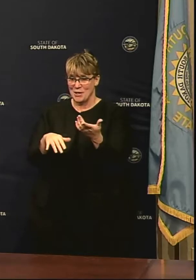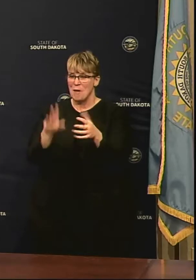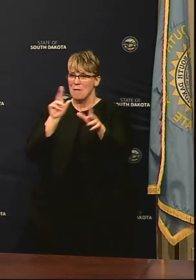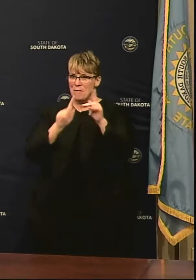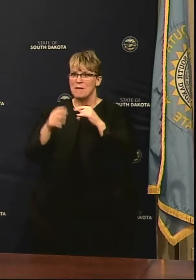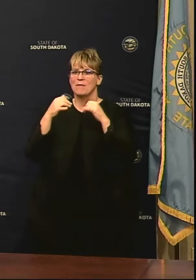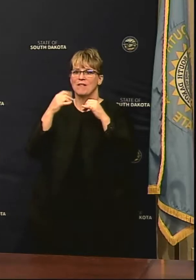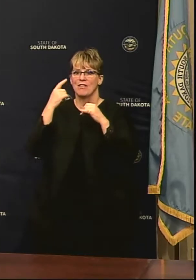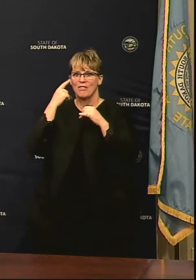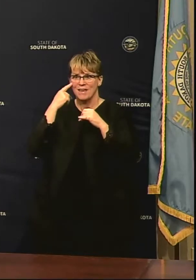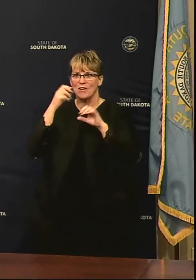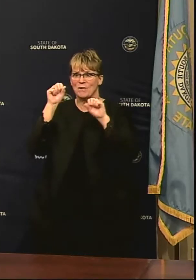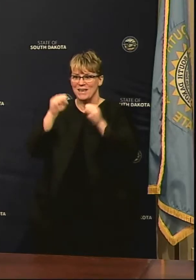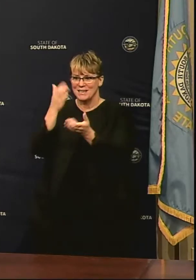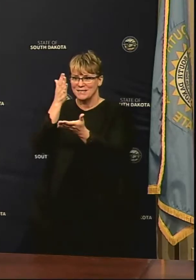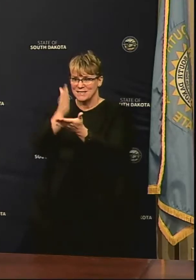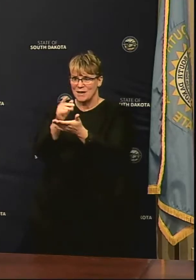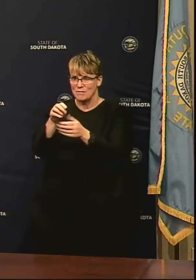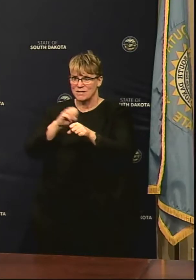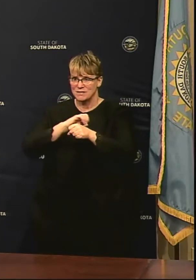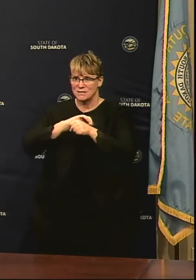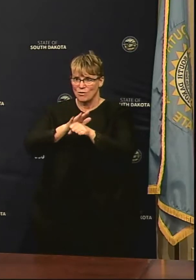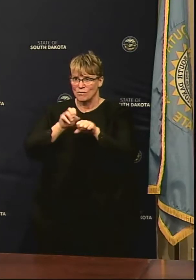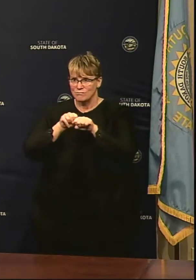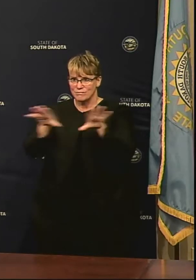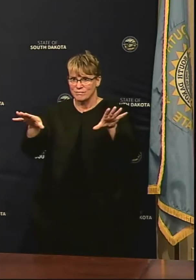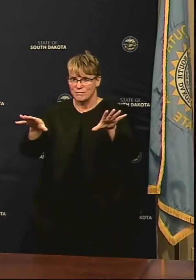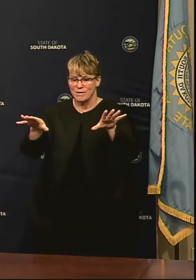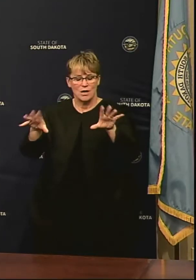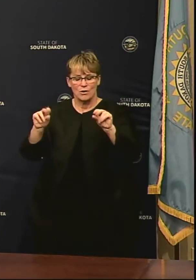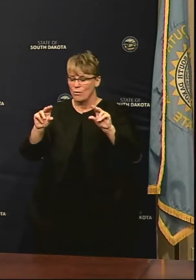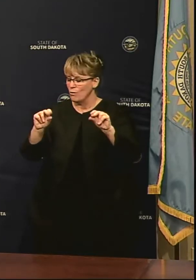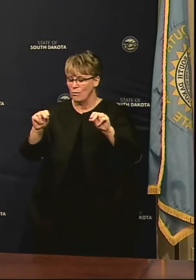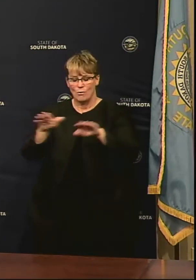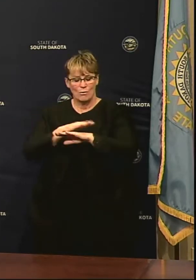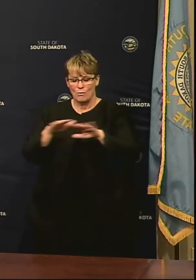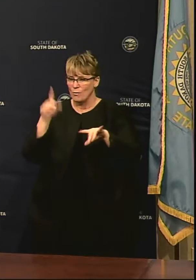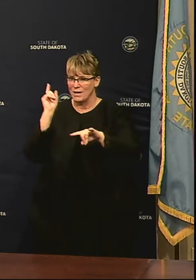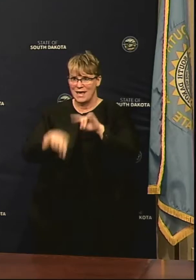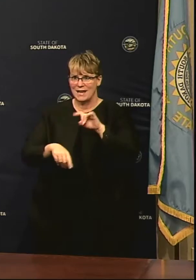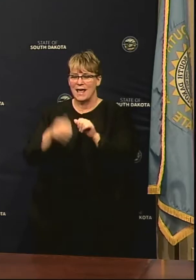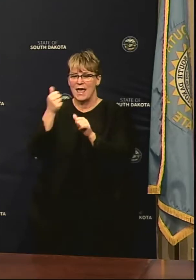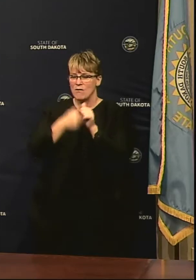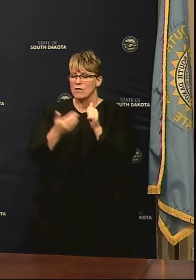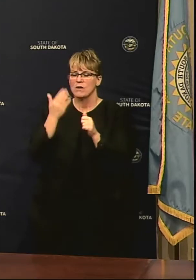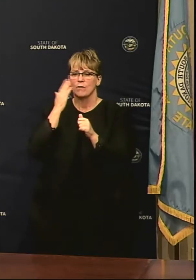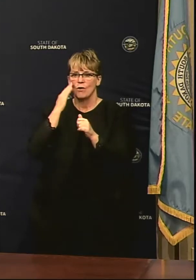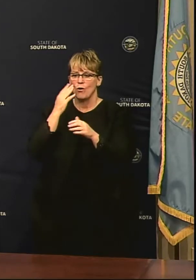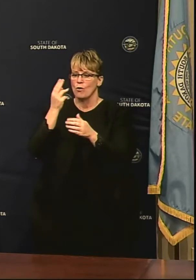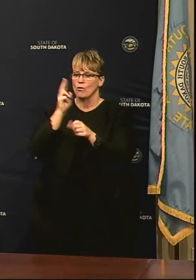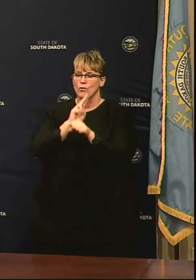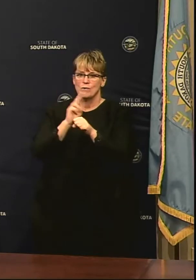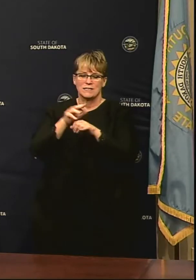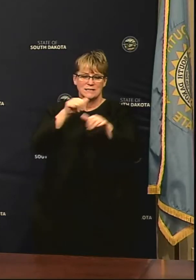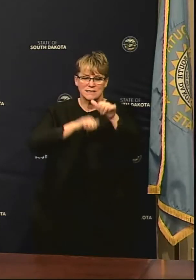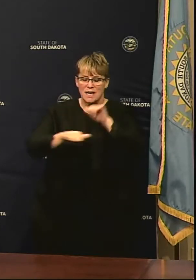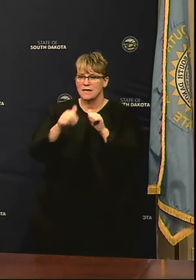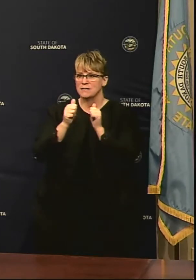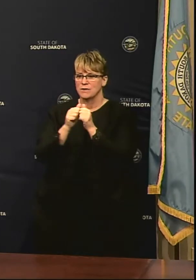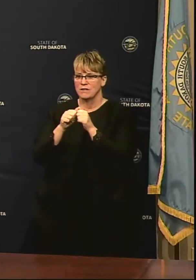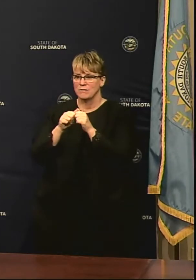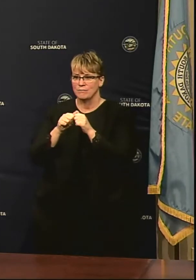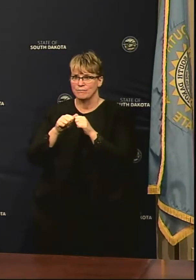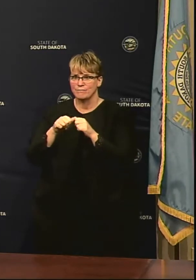think that we can stop this virus. Everything we know using scientific data and facts on